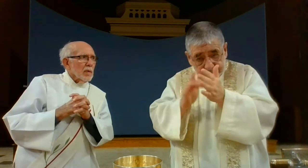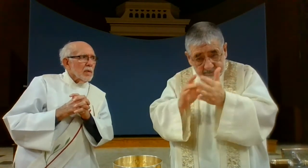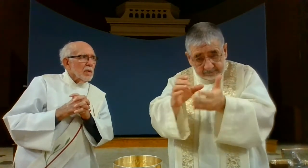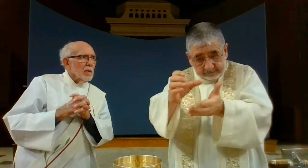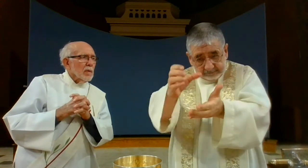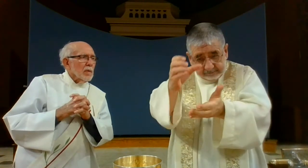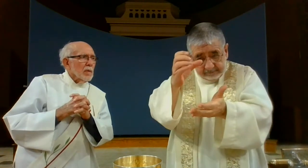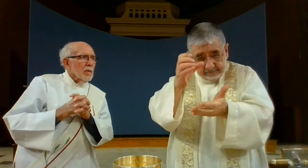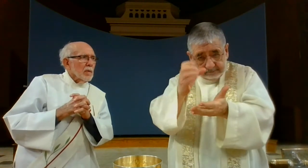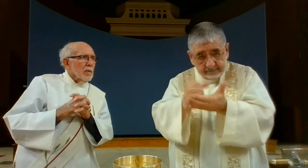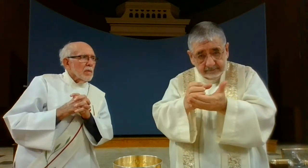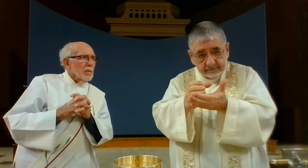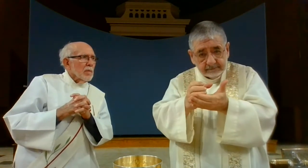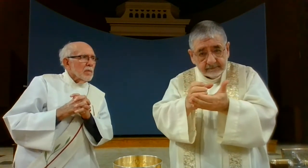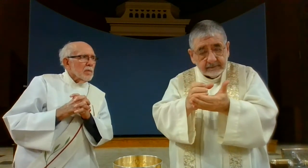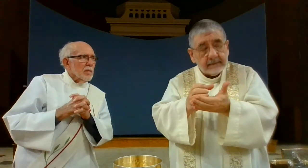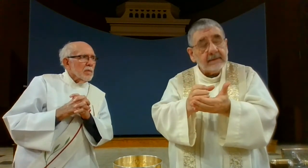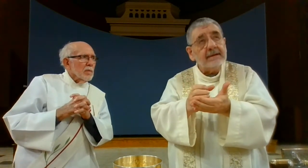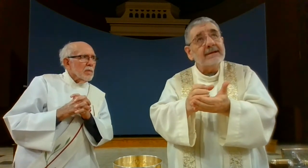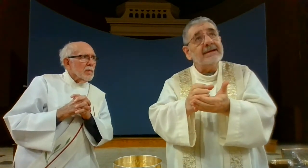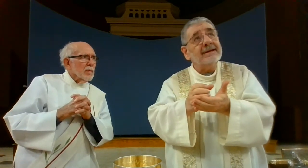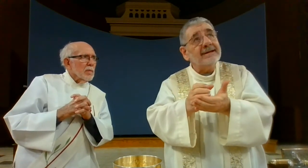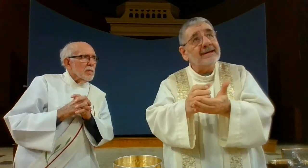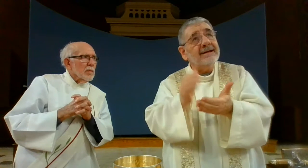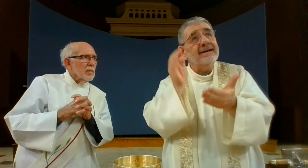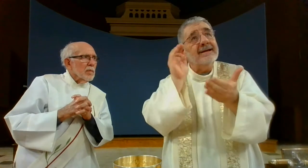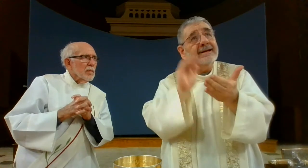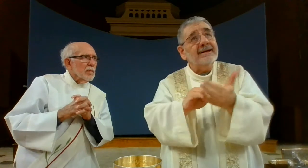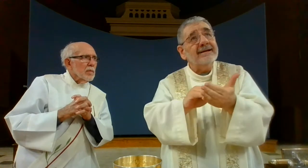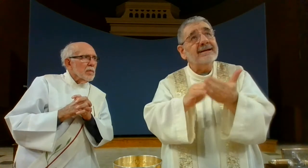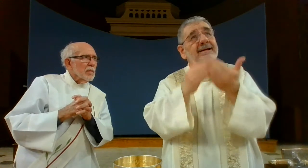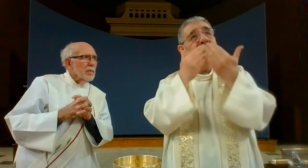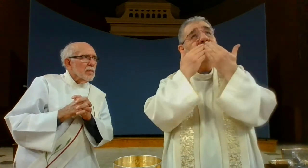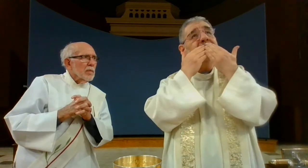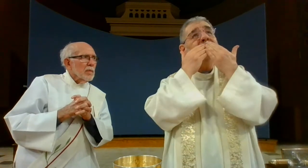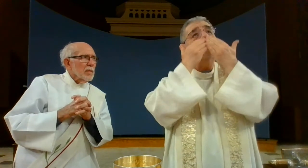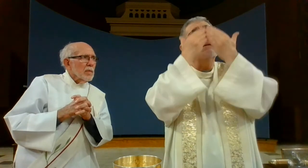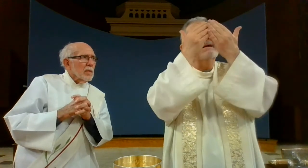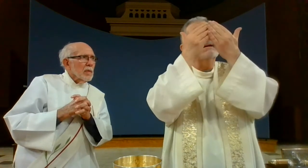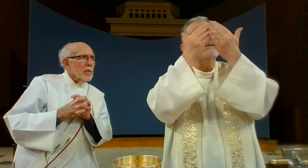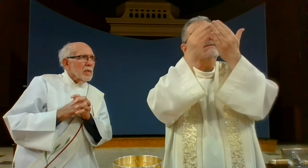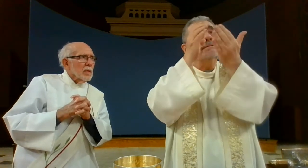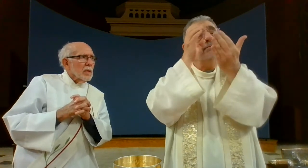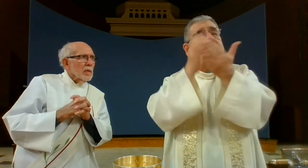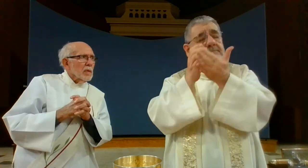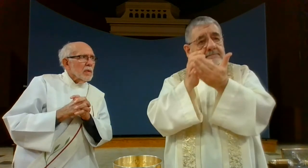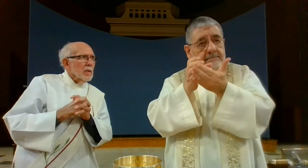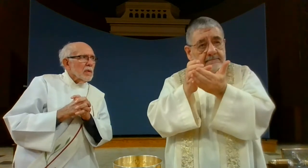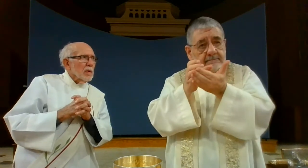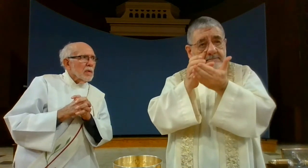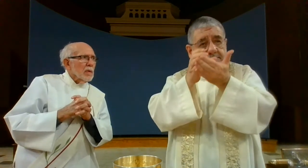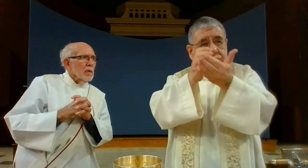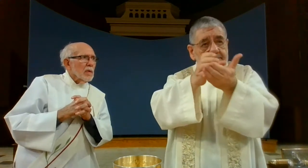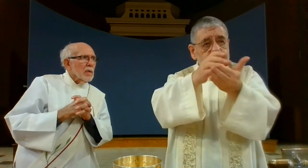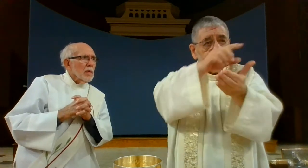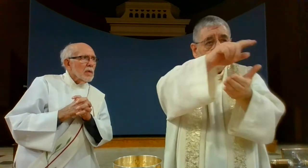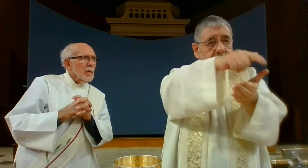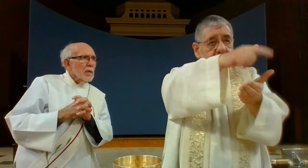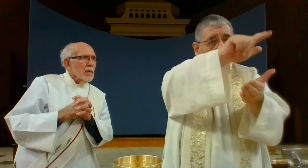In a similar way, when supper had ended, he took the chalice, and once more giving thanks,